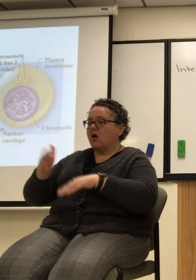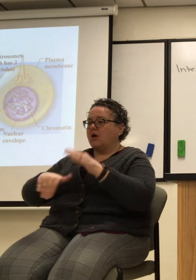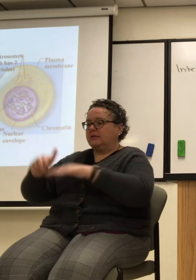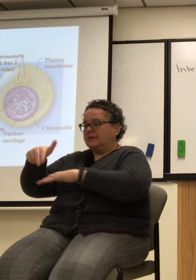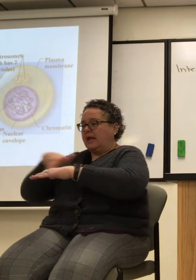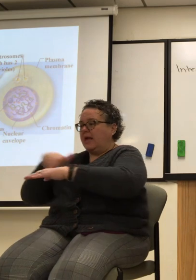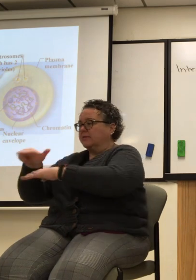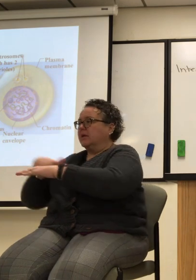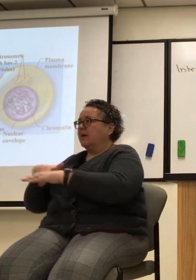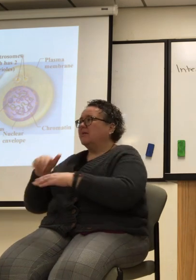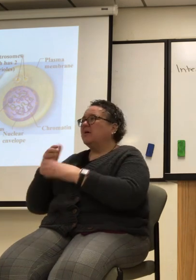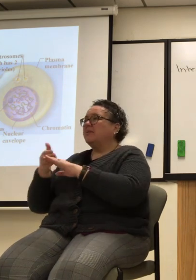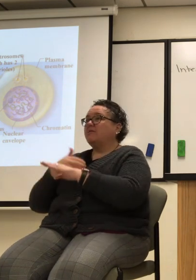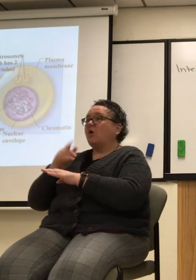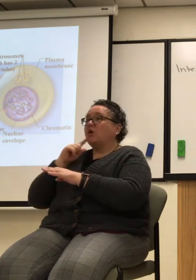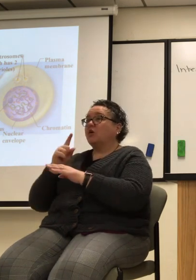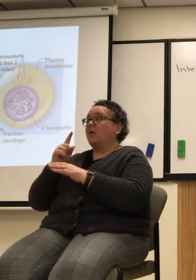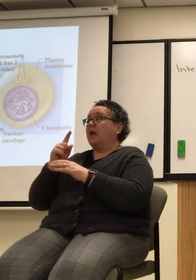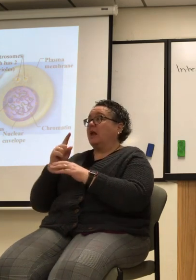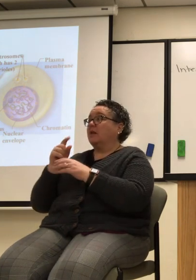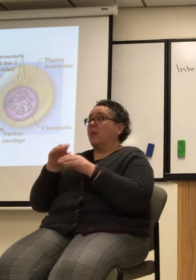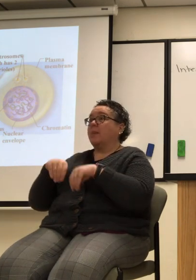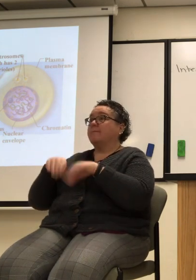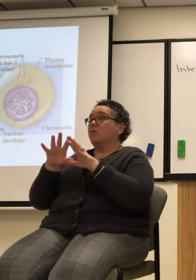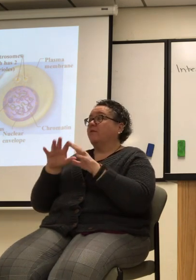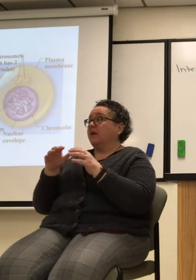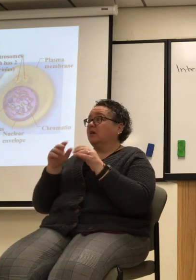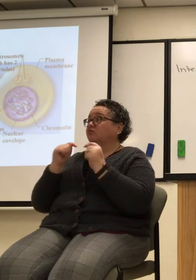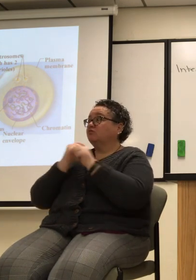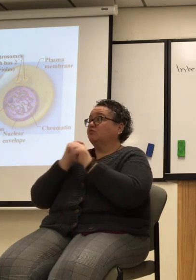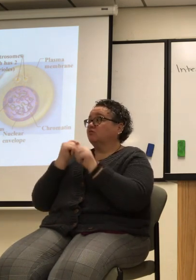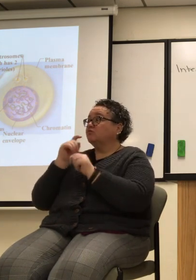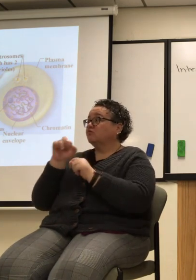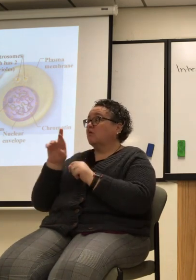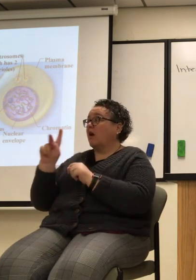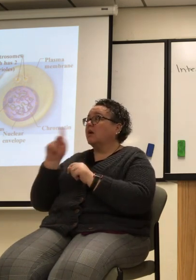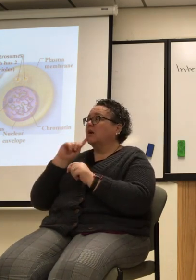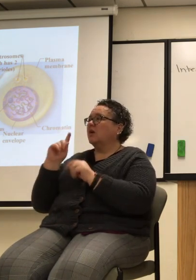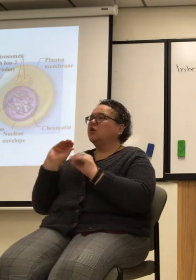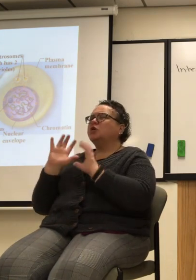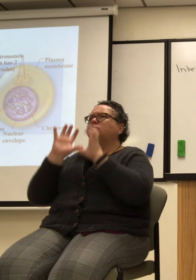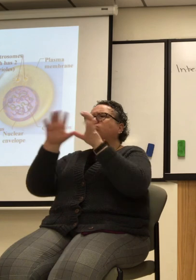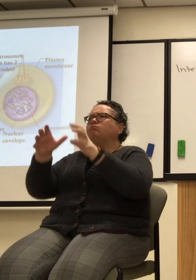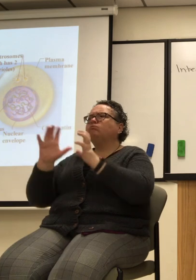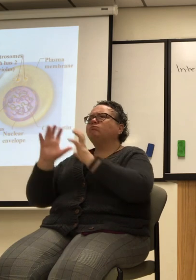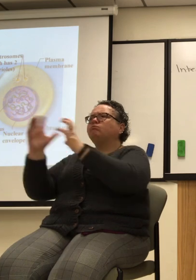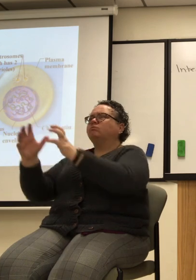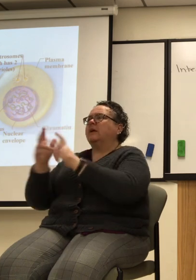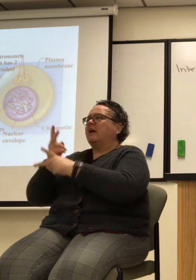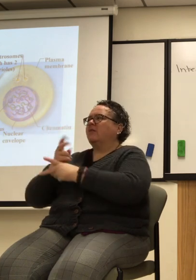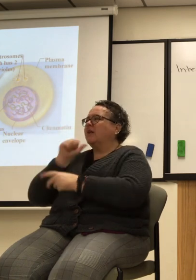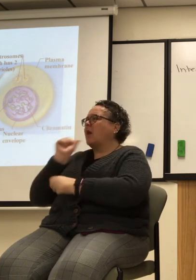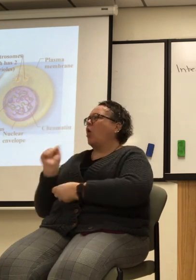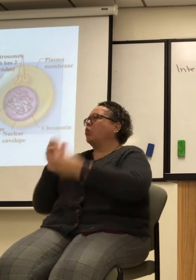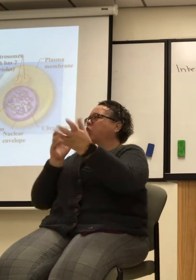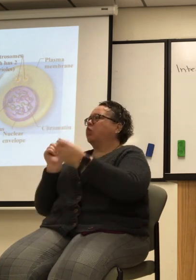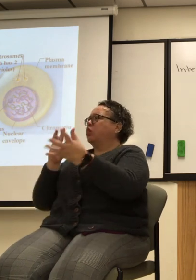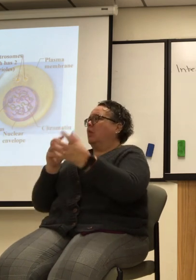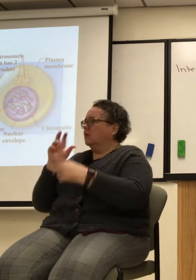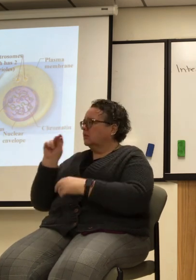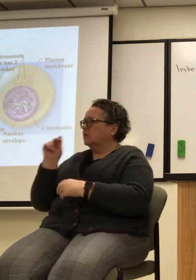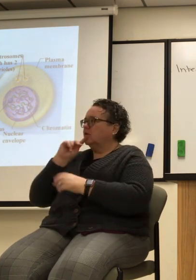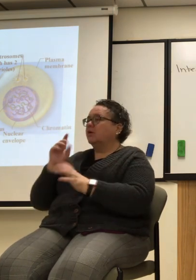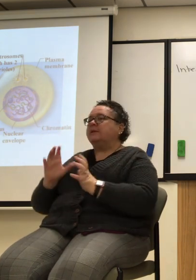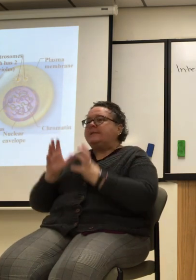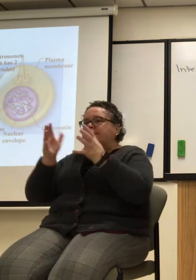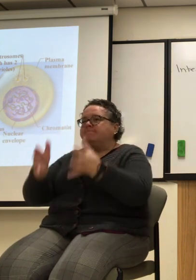in the moving truck, right? And you don't even throw them in the moving truck. You place the boxes carefully in the moving truck, or maybe you're the movers. And the same thing with